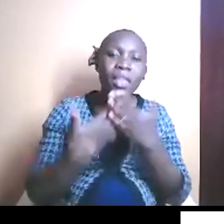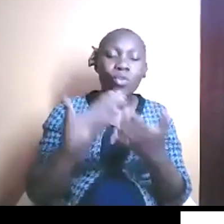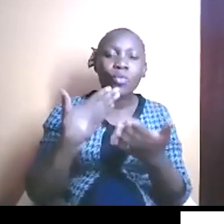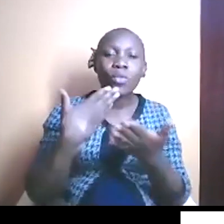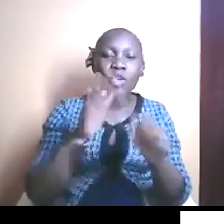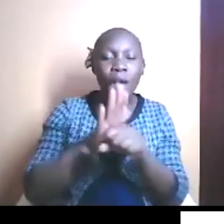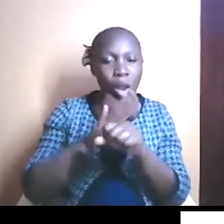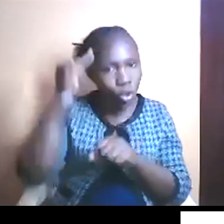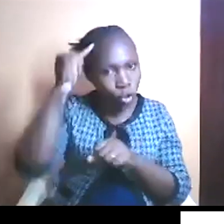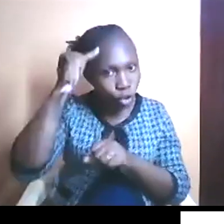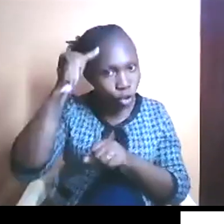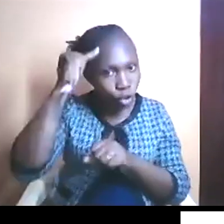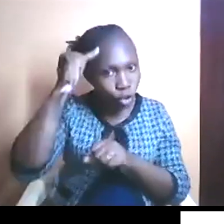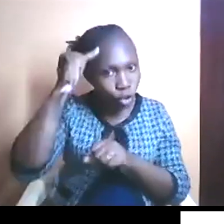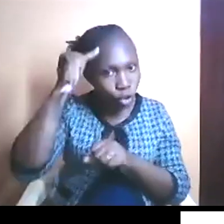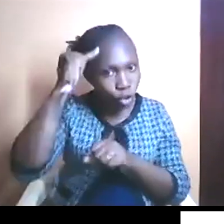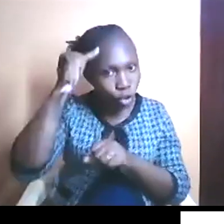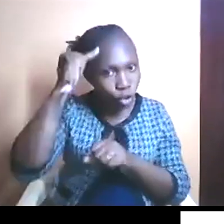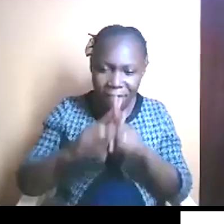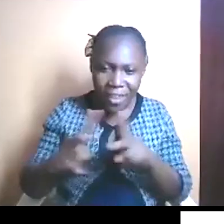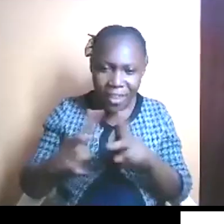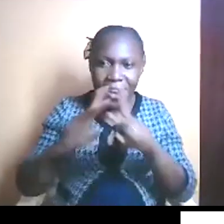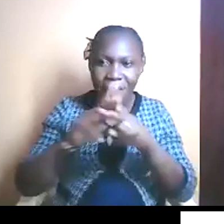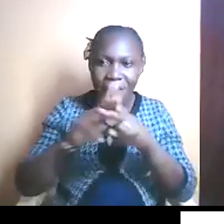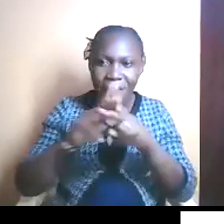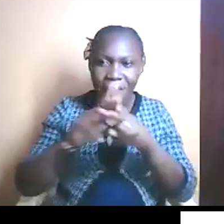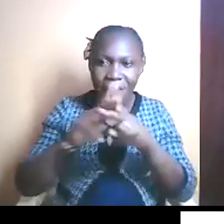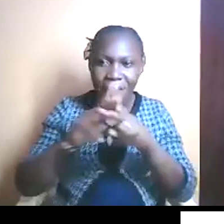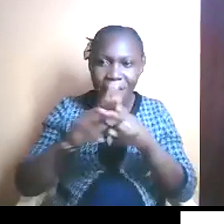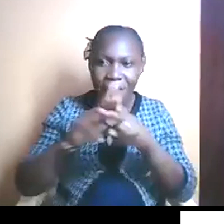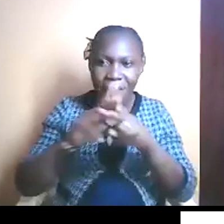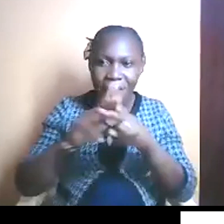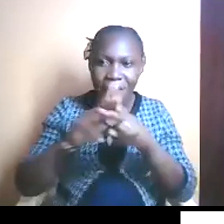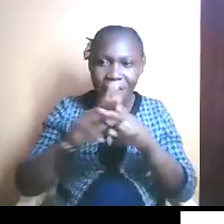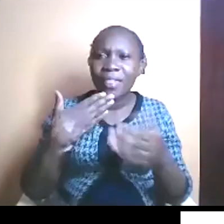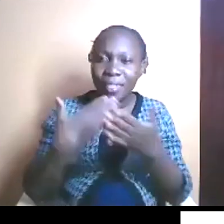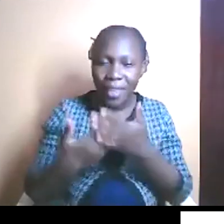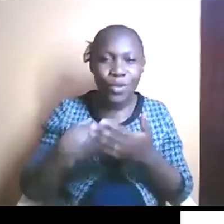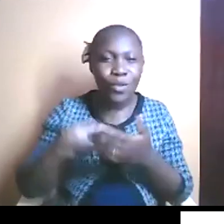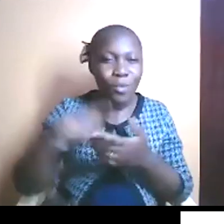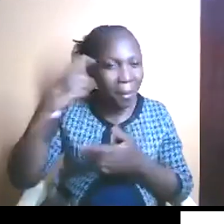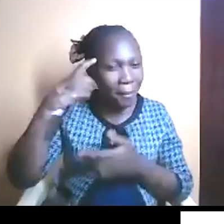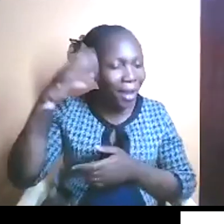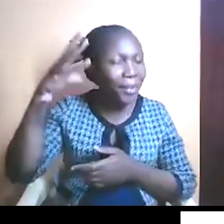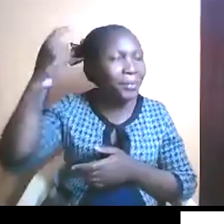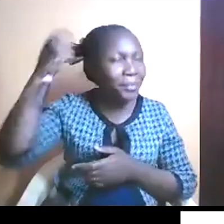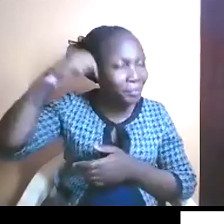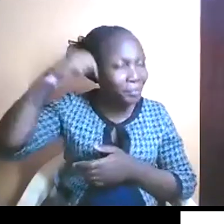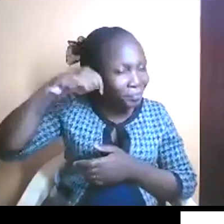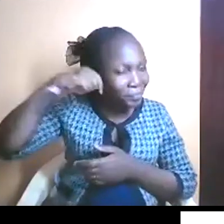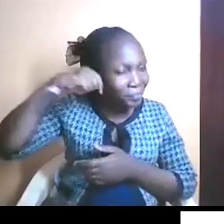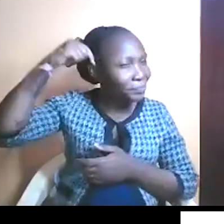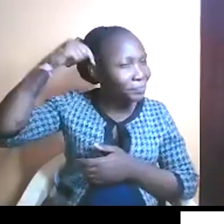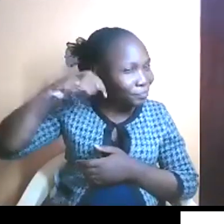an exciting and informative session. I am still soaking in it, and I'm sure most of us, we are going to go back on YouTube and we are